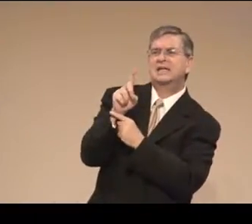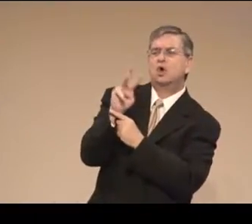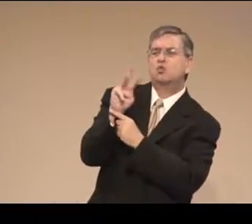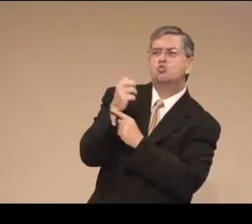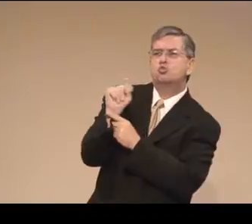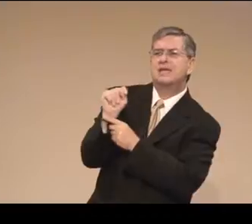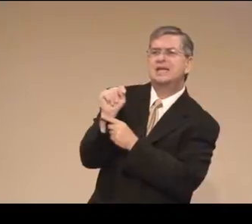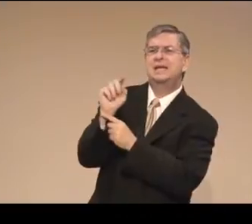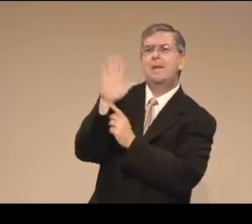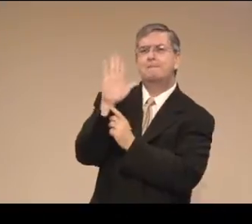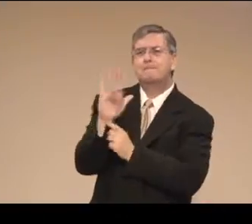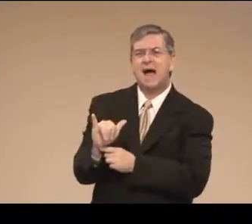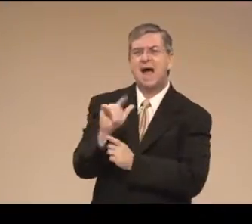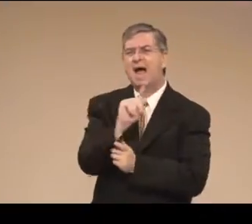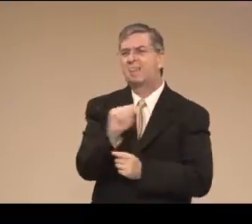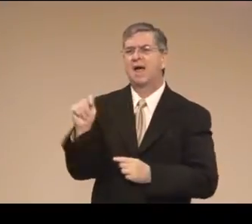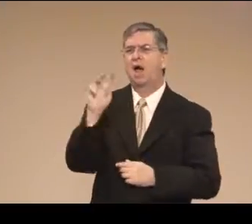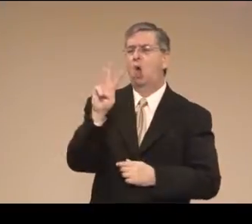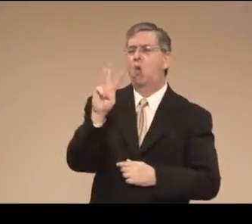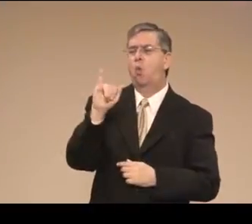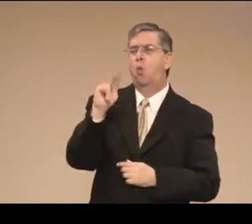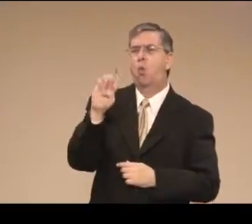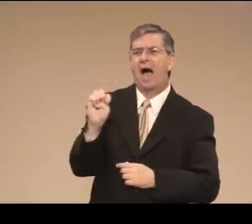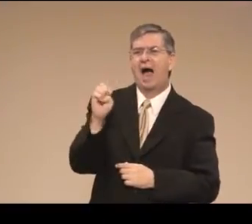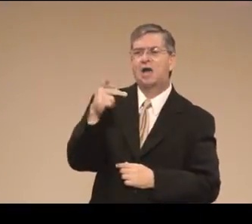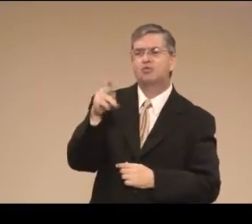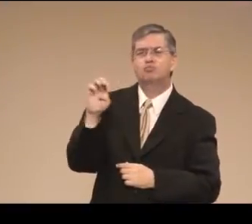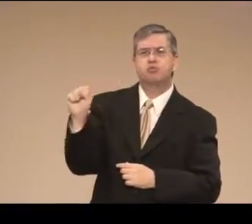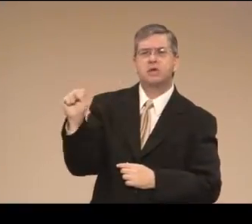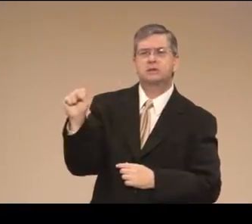by the winepress to hide it.